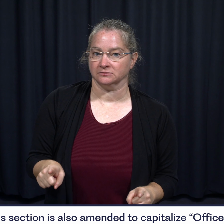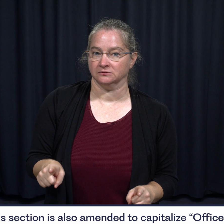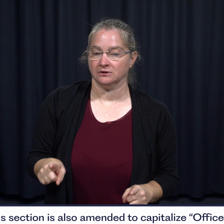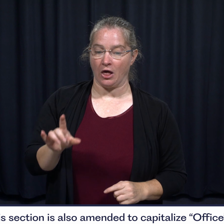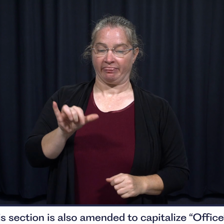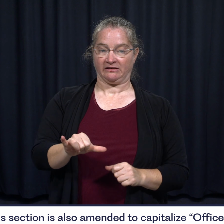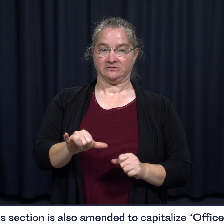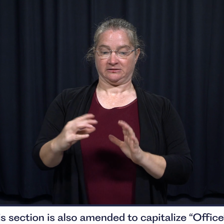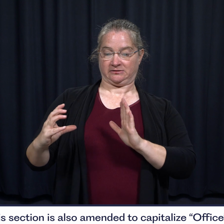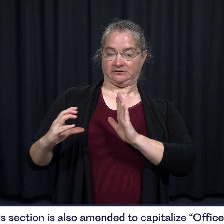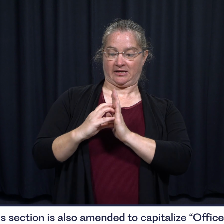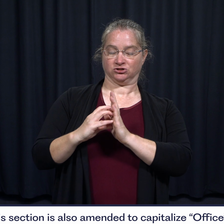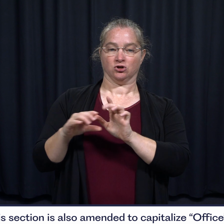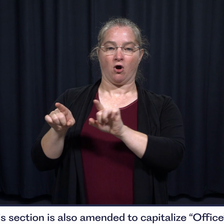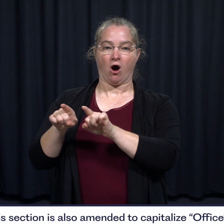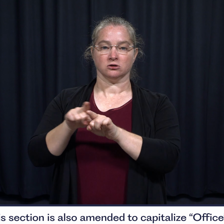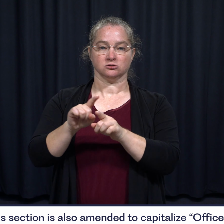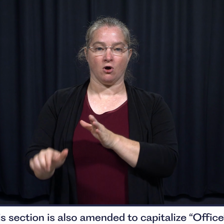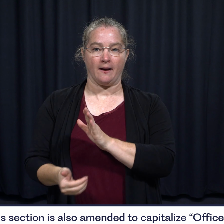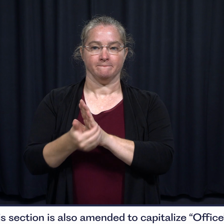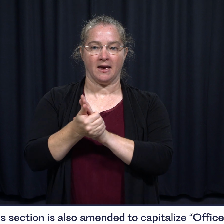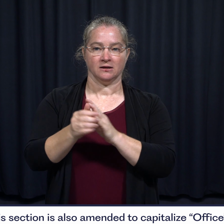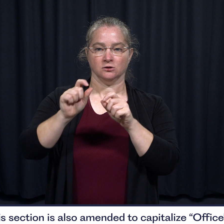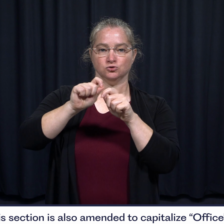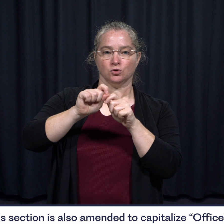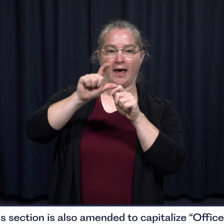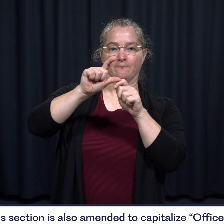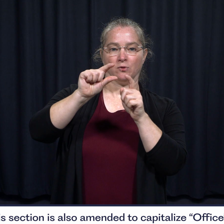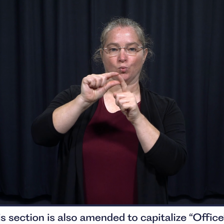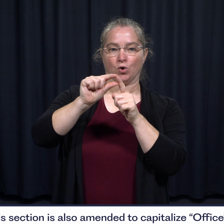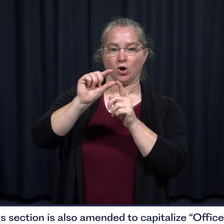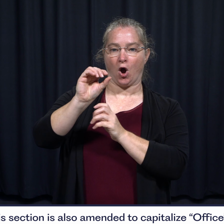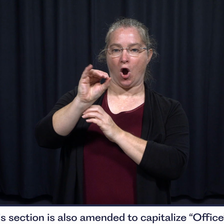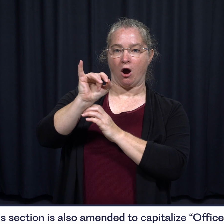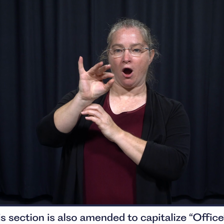section is also amended to capitalize office to be consistent with this